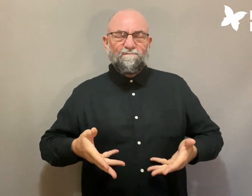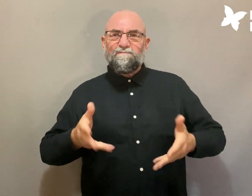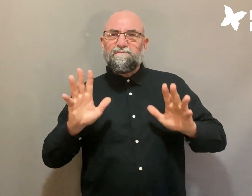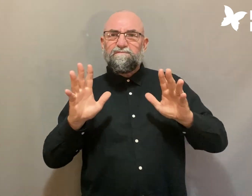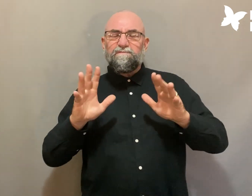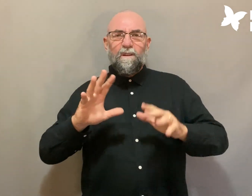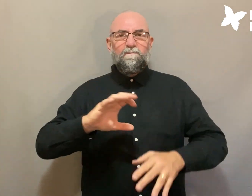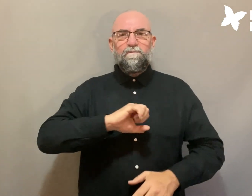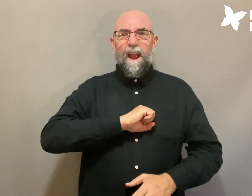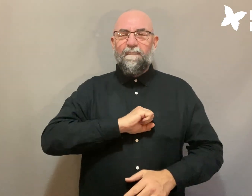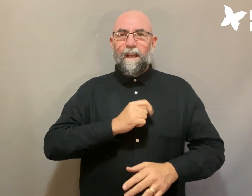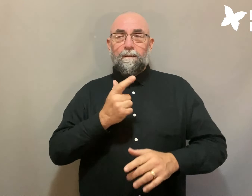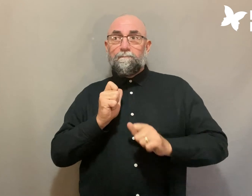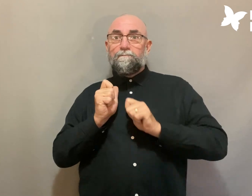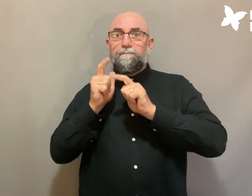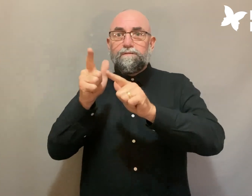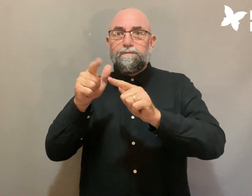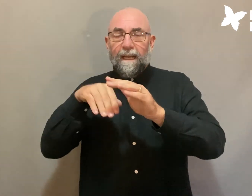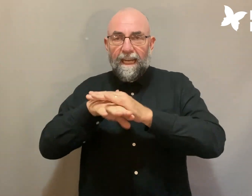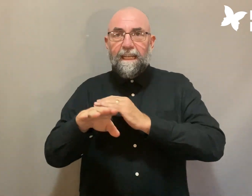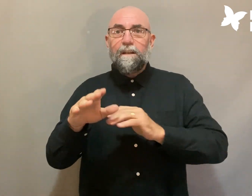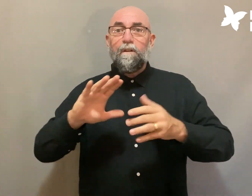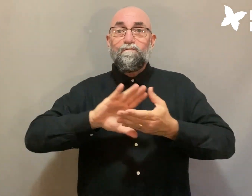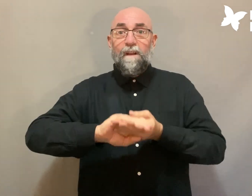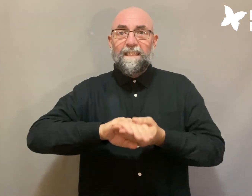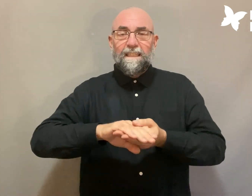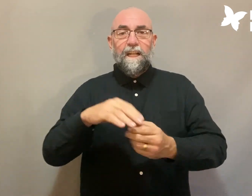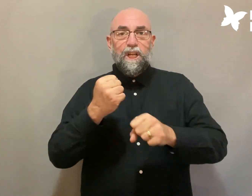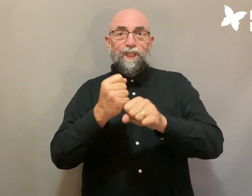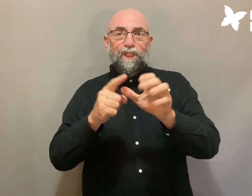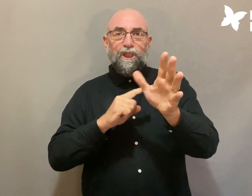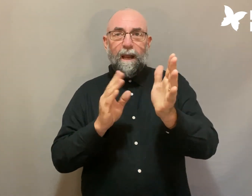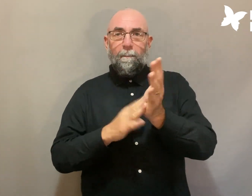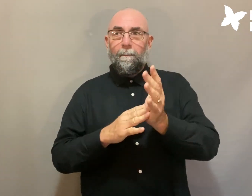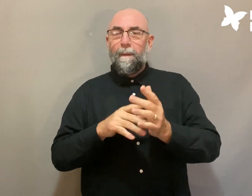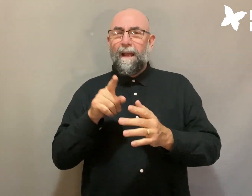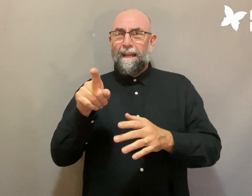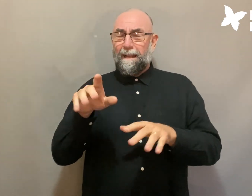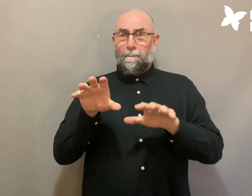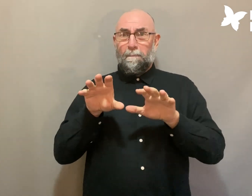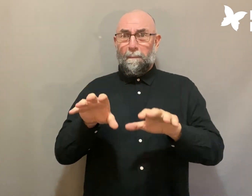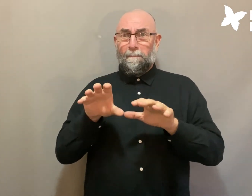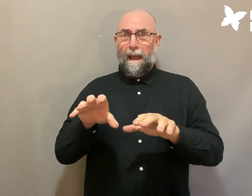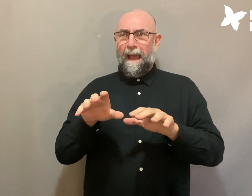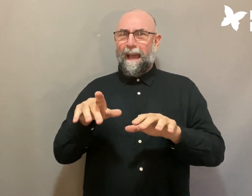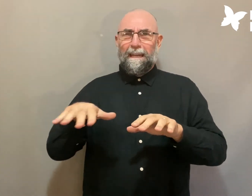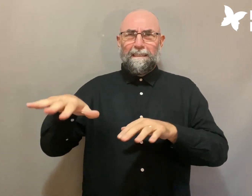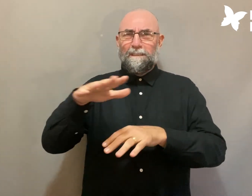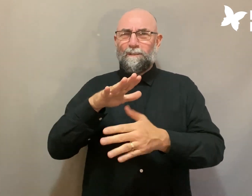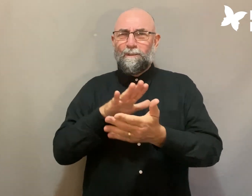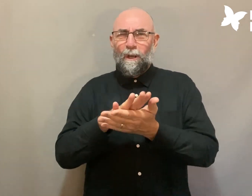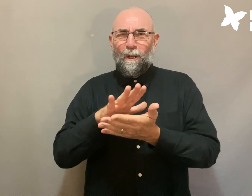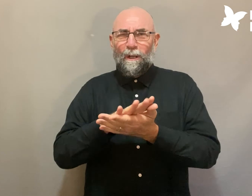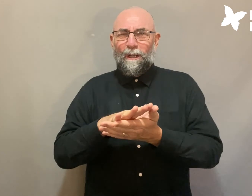to a local wrestling gym. It was gritty, full of oddballs, and an old trainer named